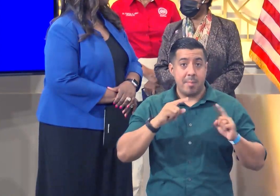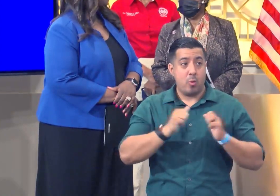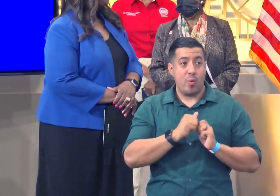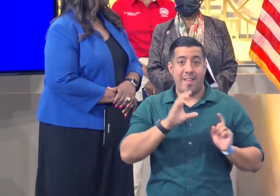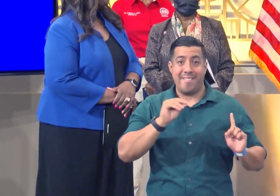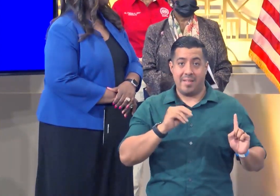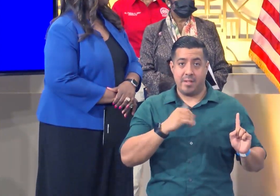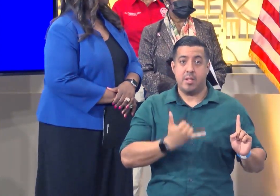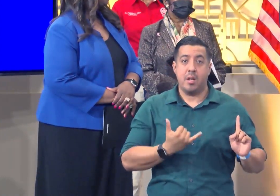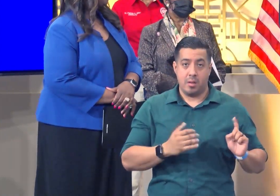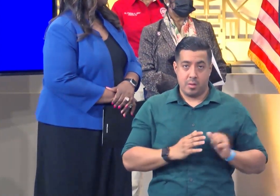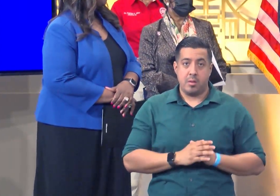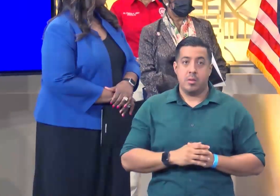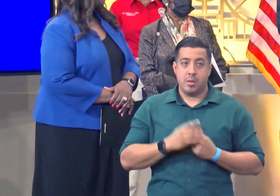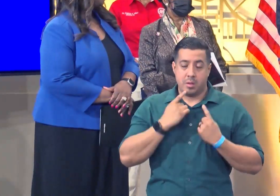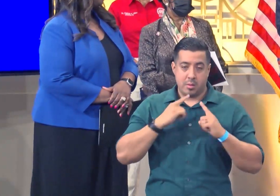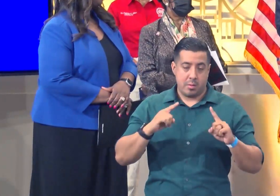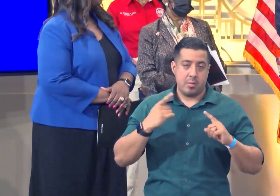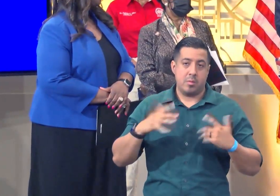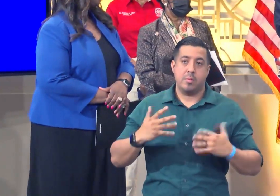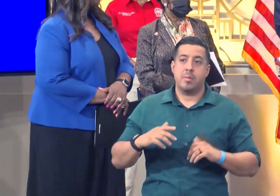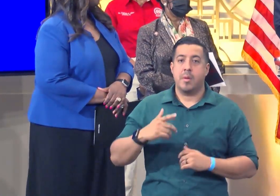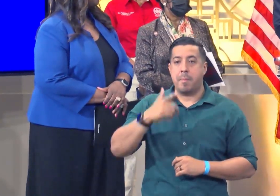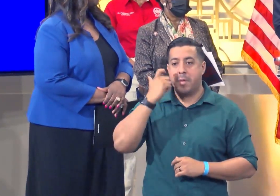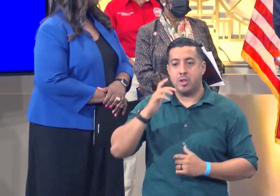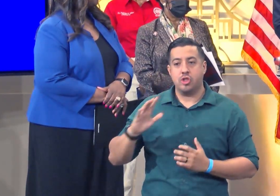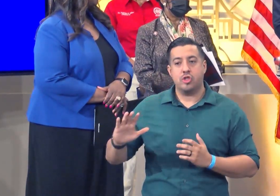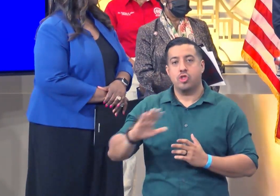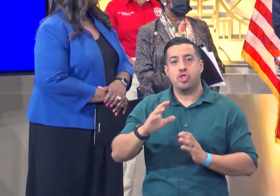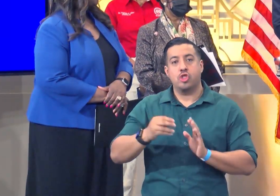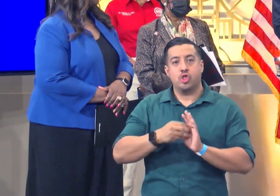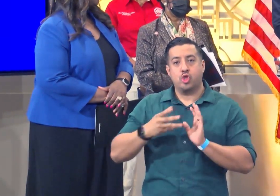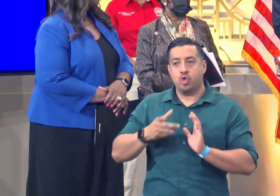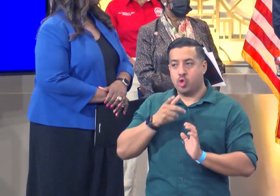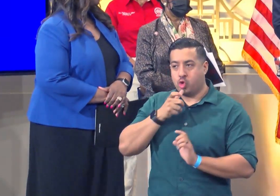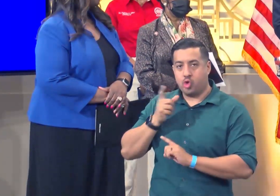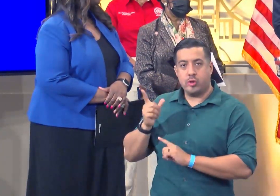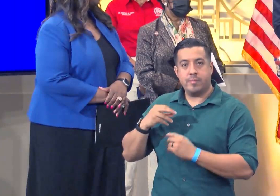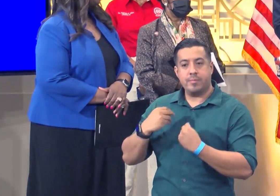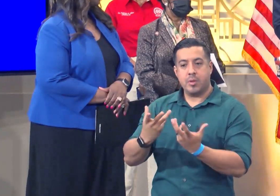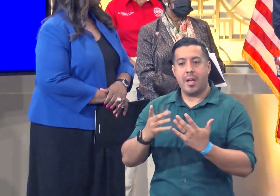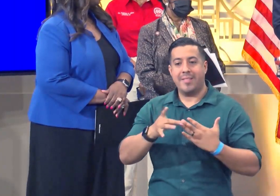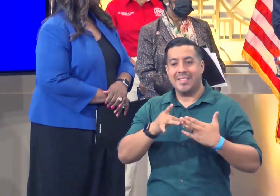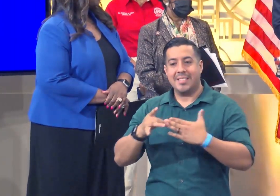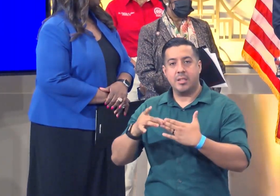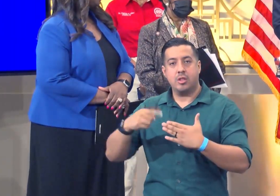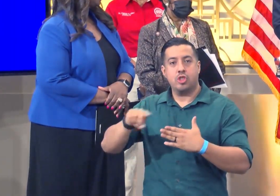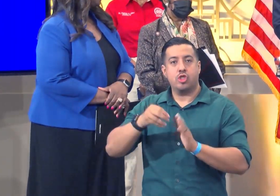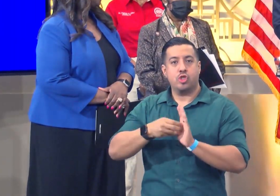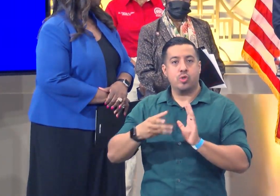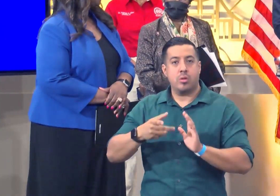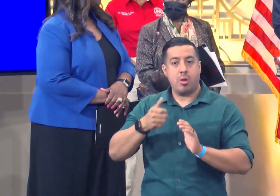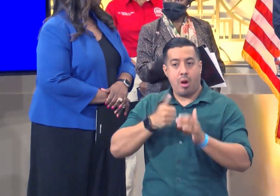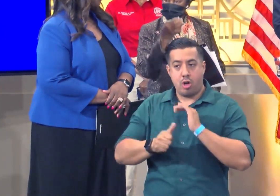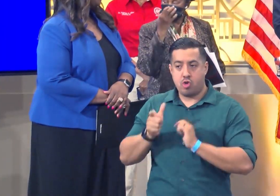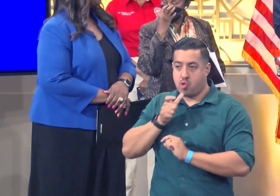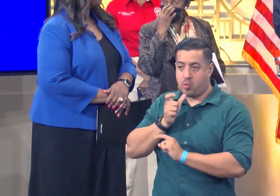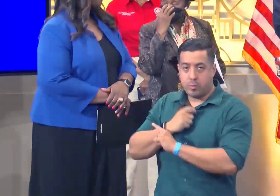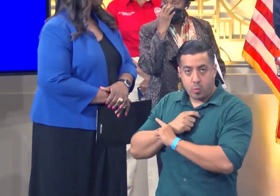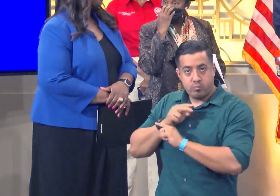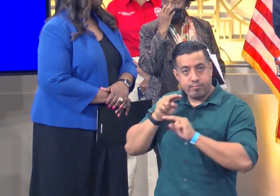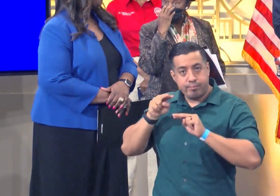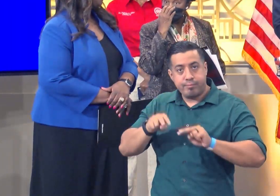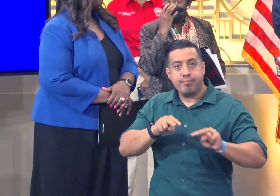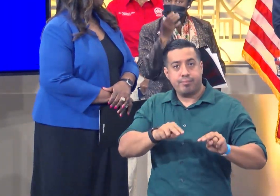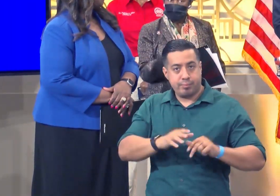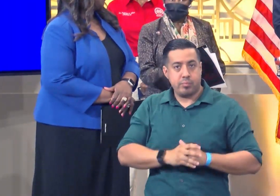50 is being on behalf of the students that you have provided leadership to under your watch, and